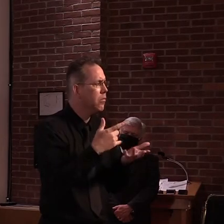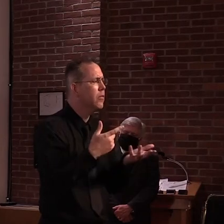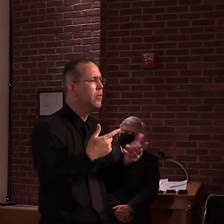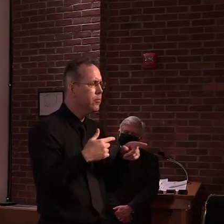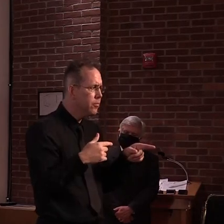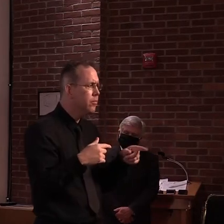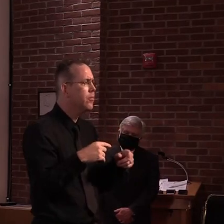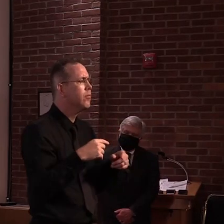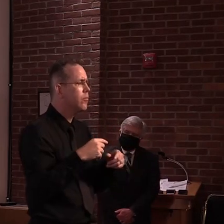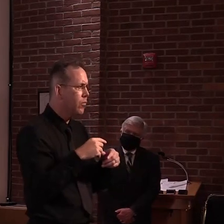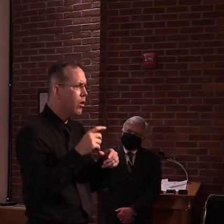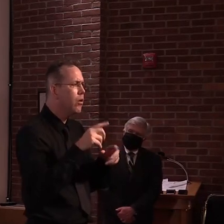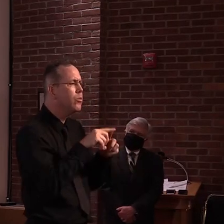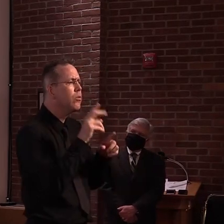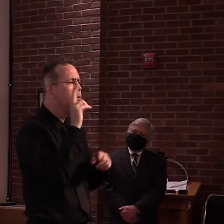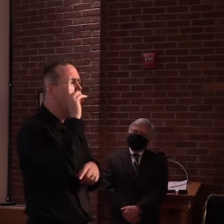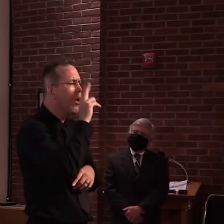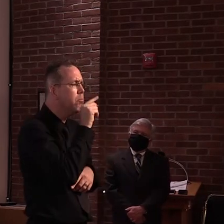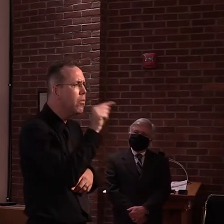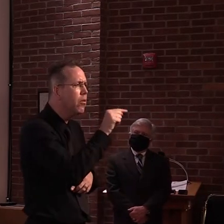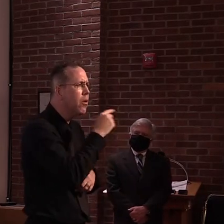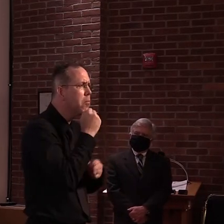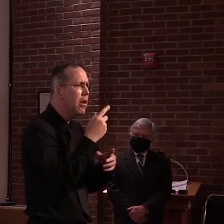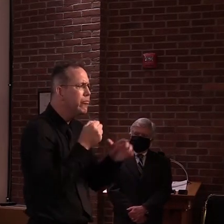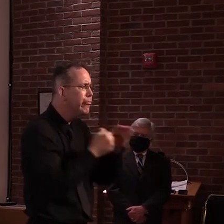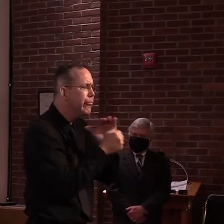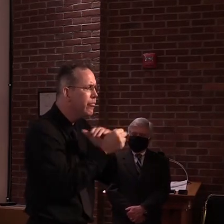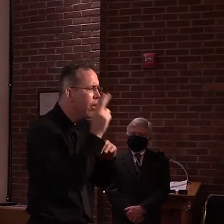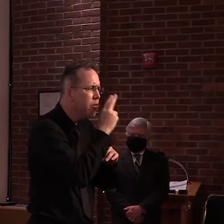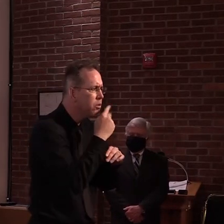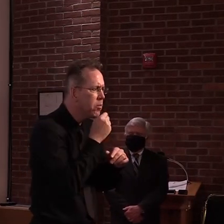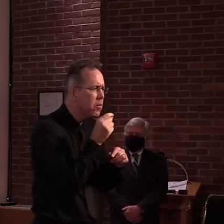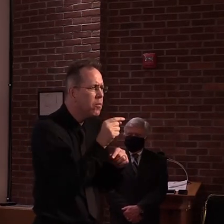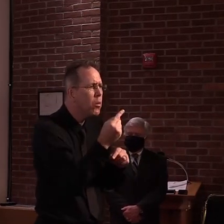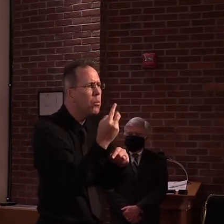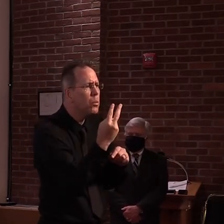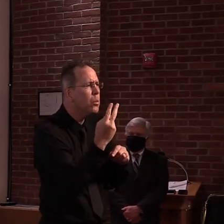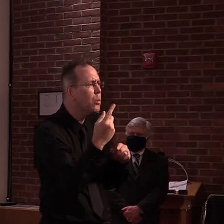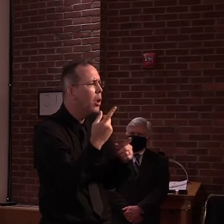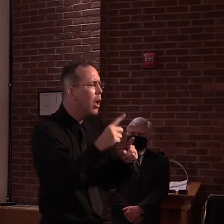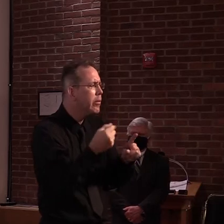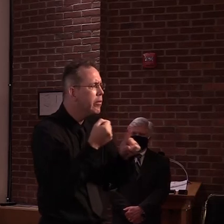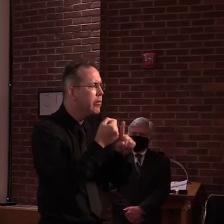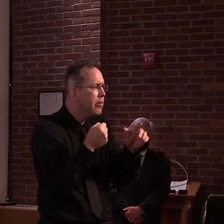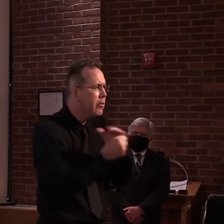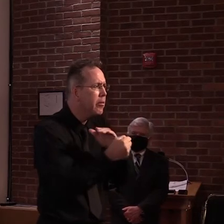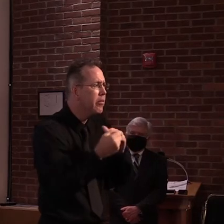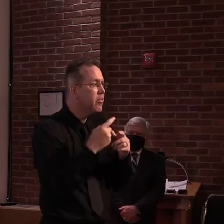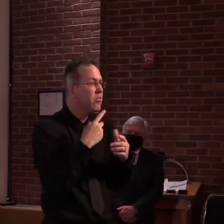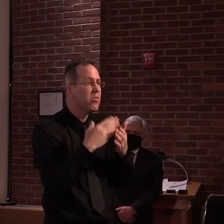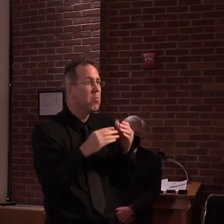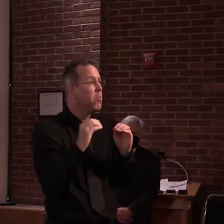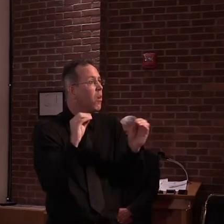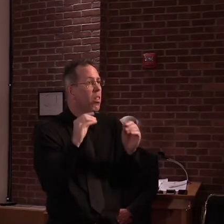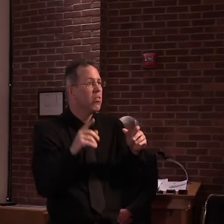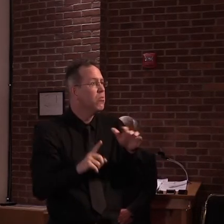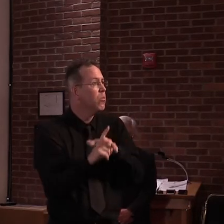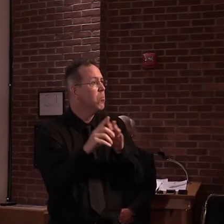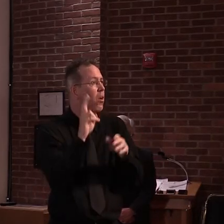day. Occasionally, I think it's been zero, but very low numbers.